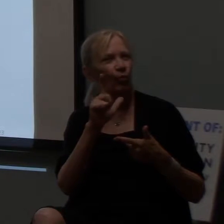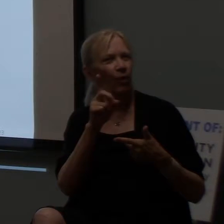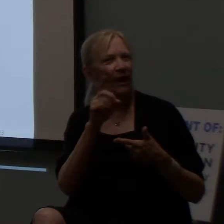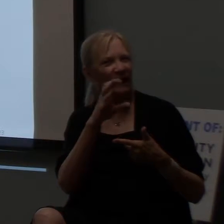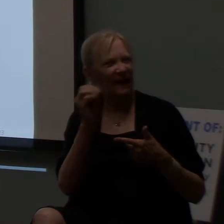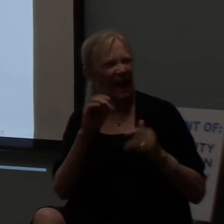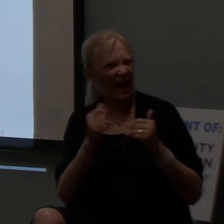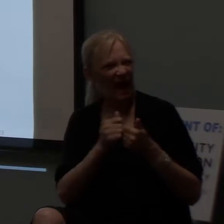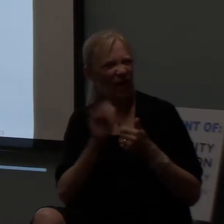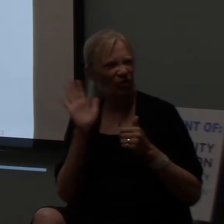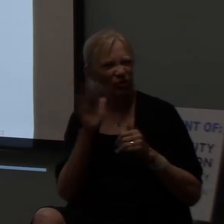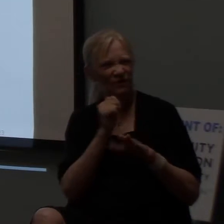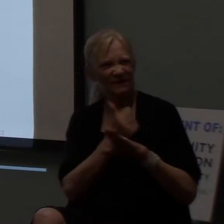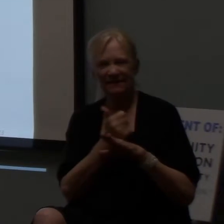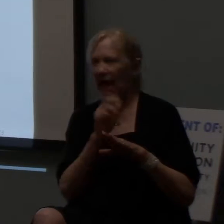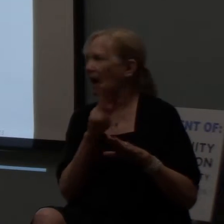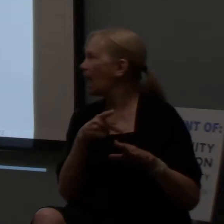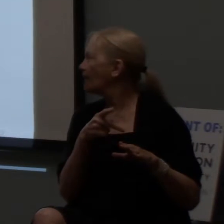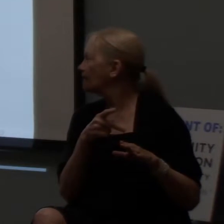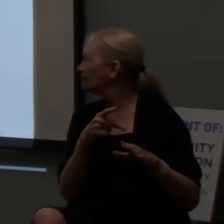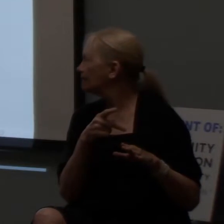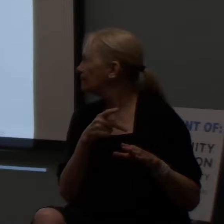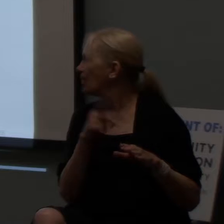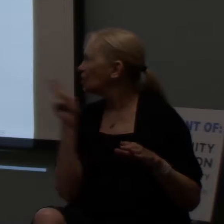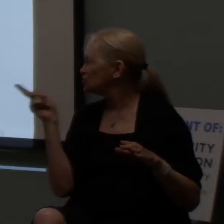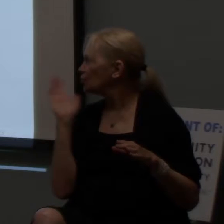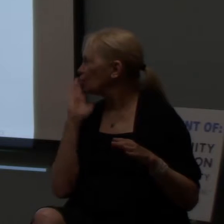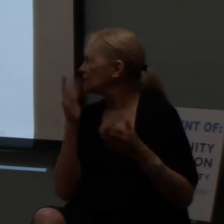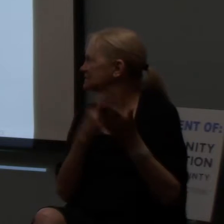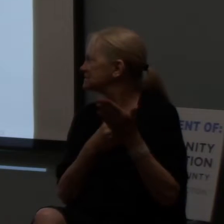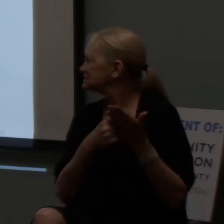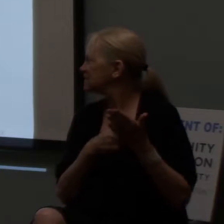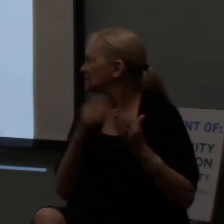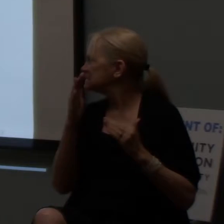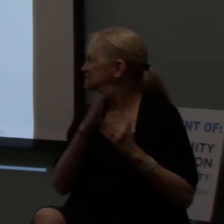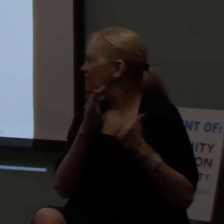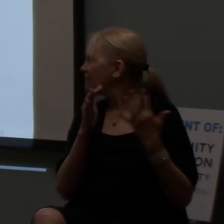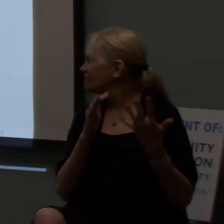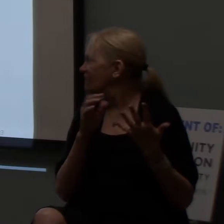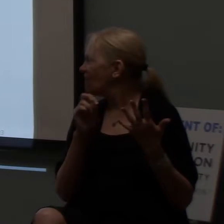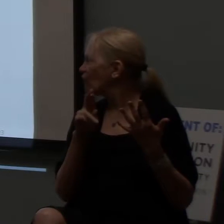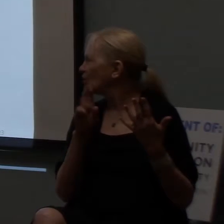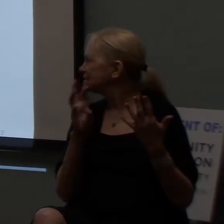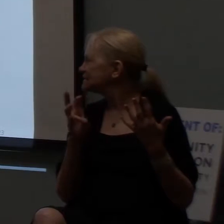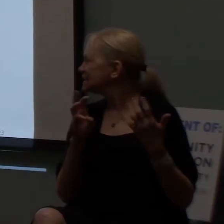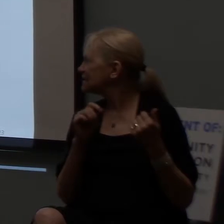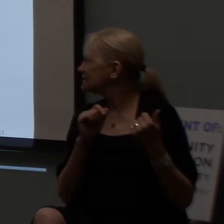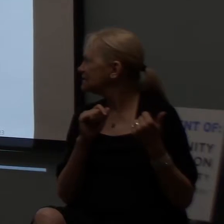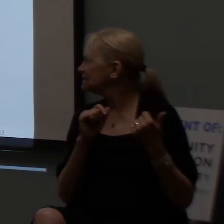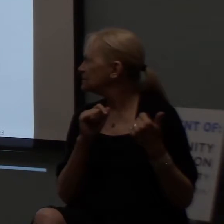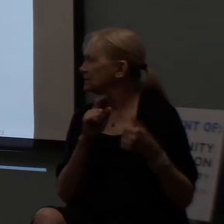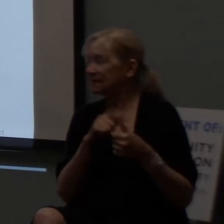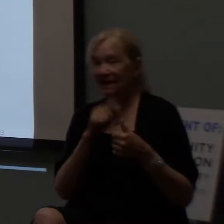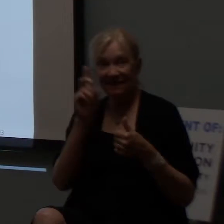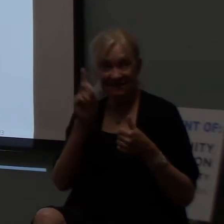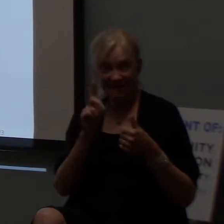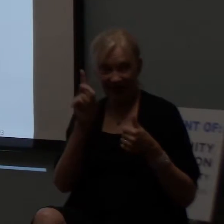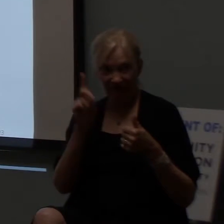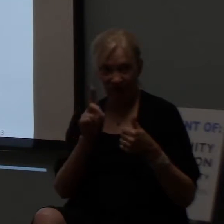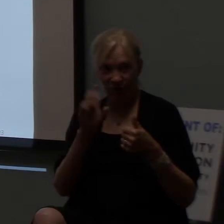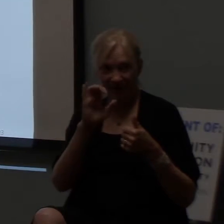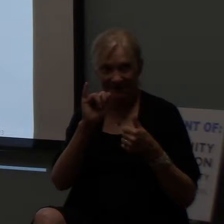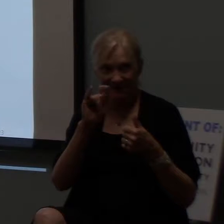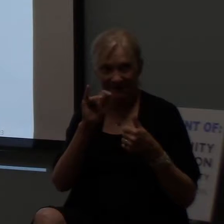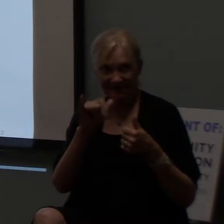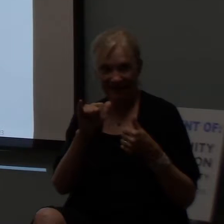So I'll just go through like the top 5 or 6, and I'll make sure I say all the ones. Denver has a city-county government,